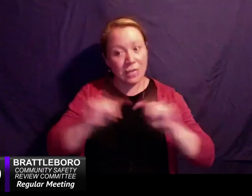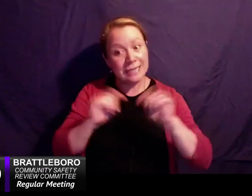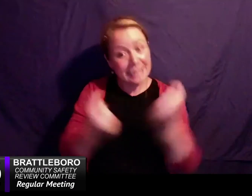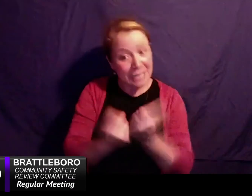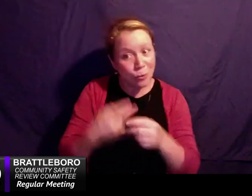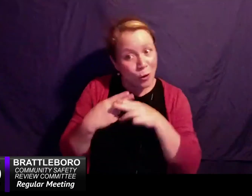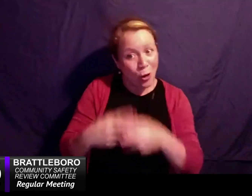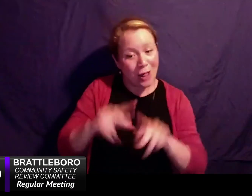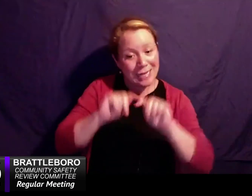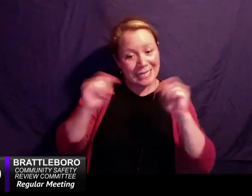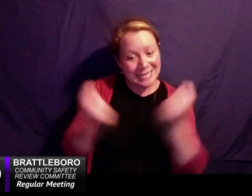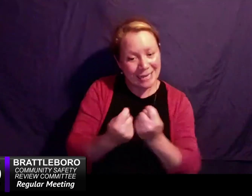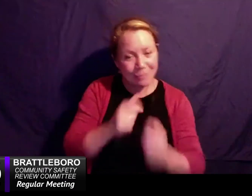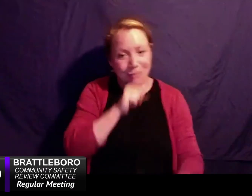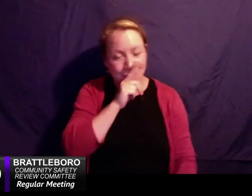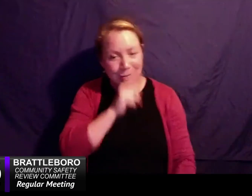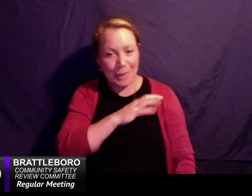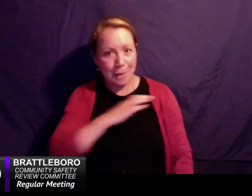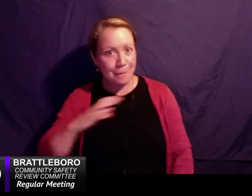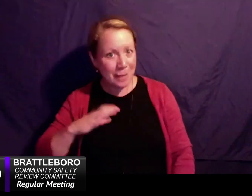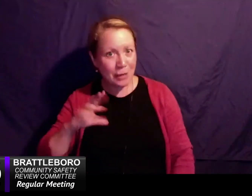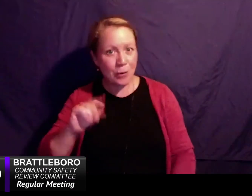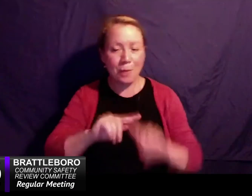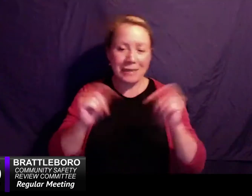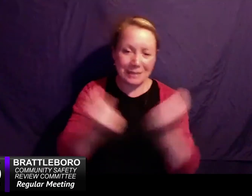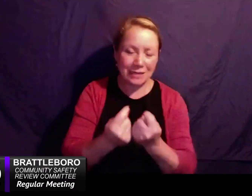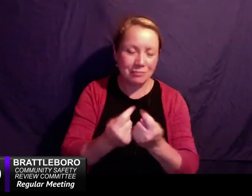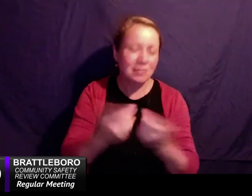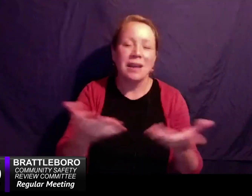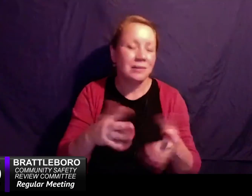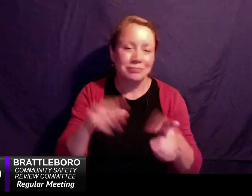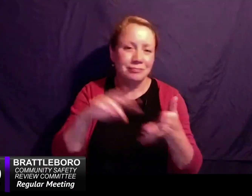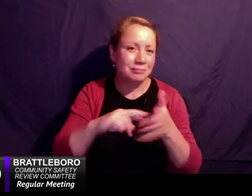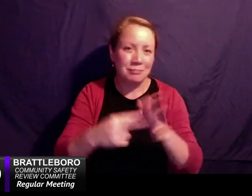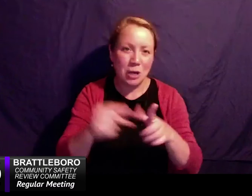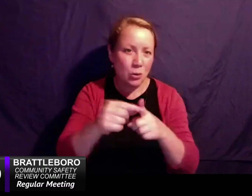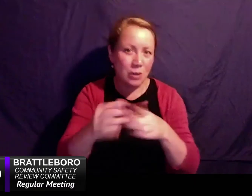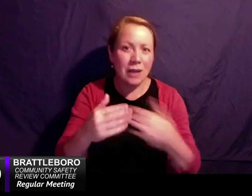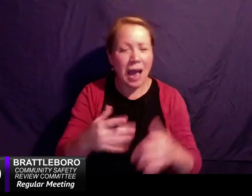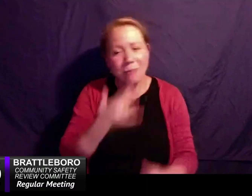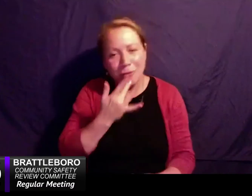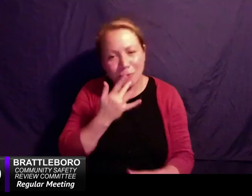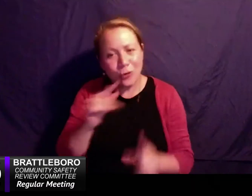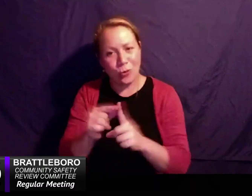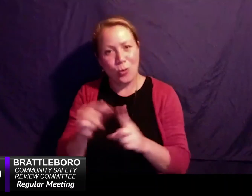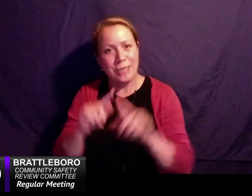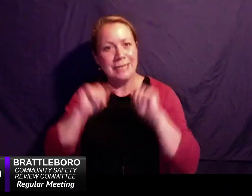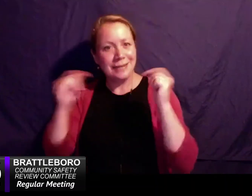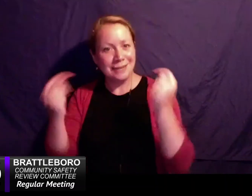not a committee, but it can be both. It's fine. That's semantics. But I like team.